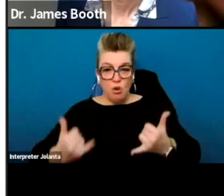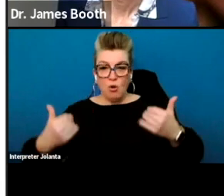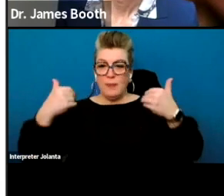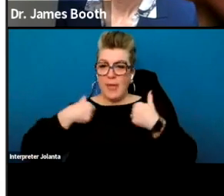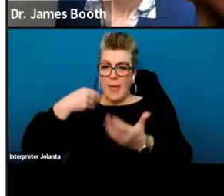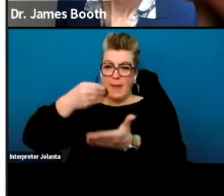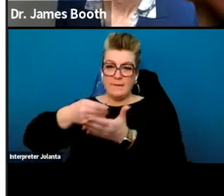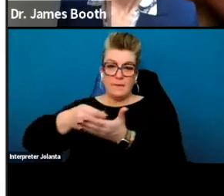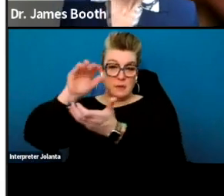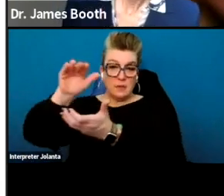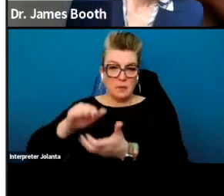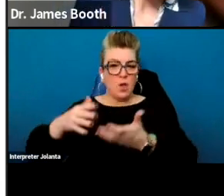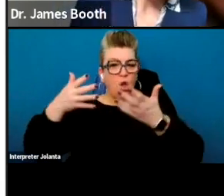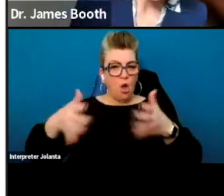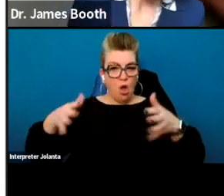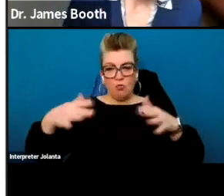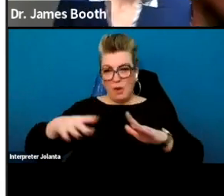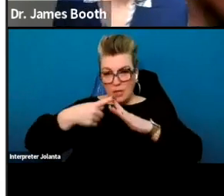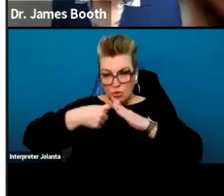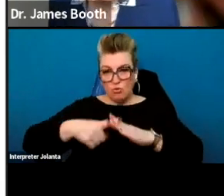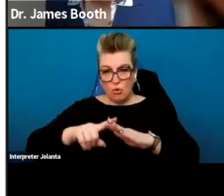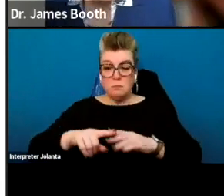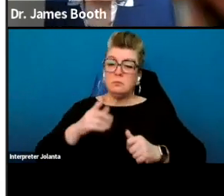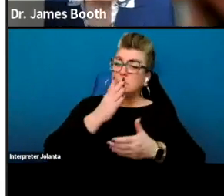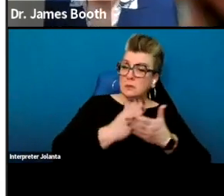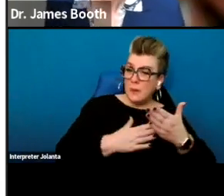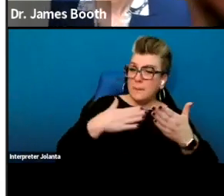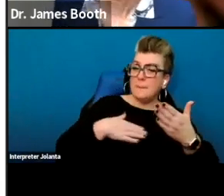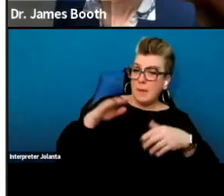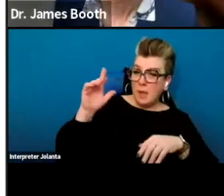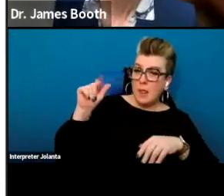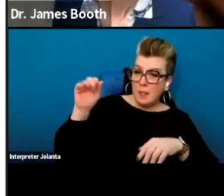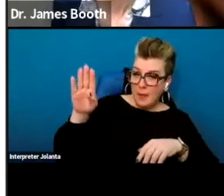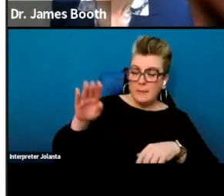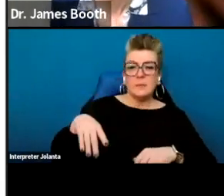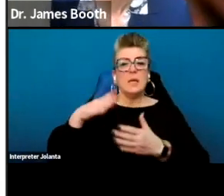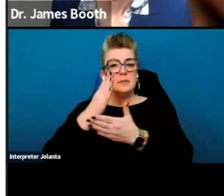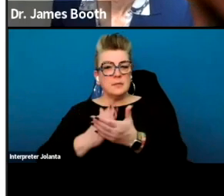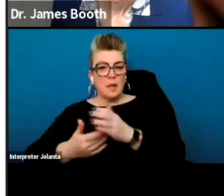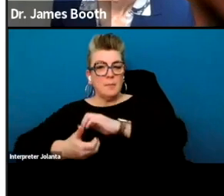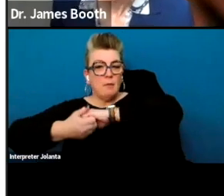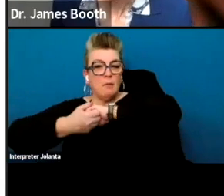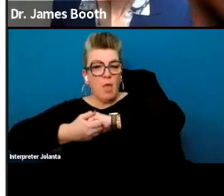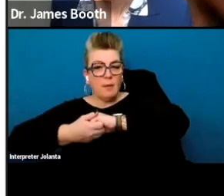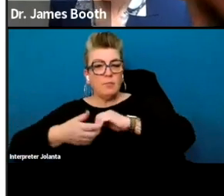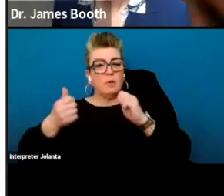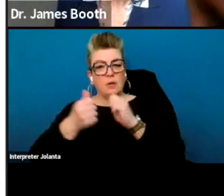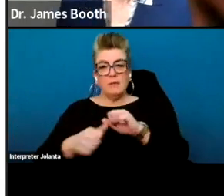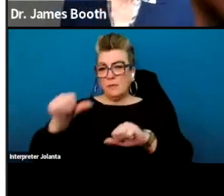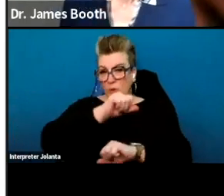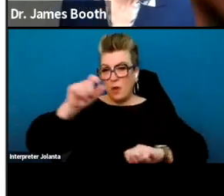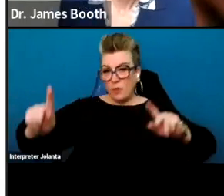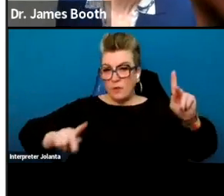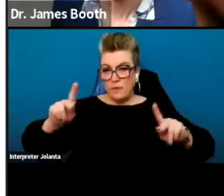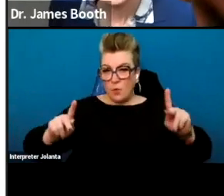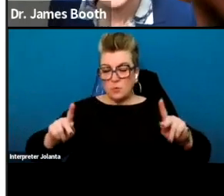kind of underway. Some of them are in my lab, some of them I'm doing collaboratively with kind of other folks, both